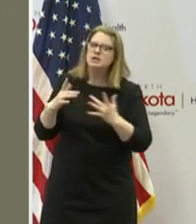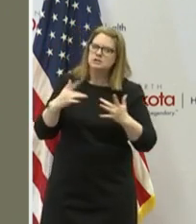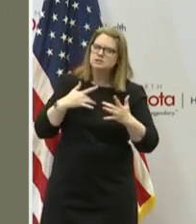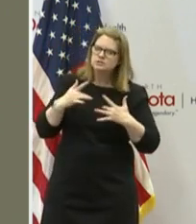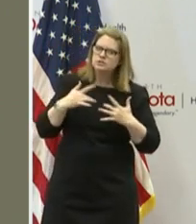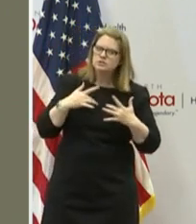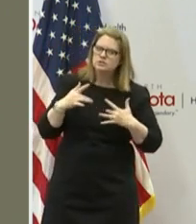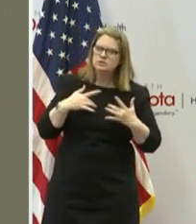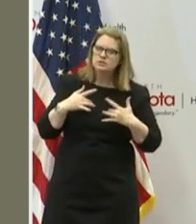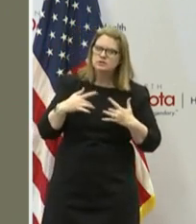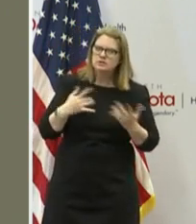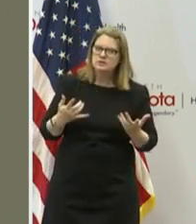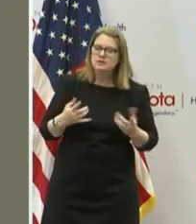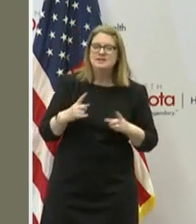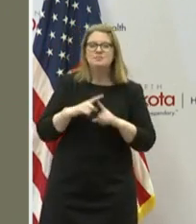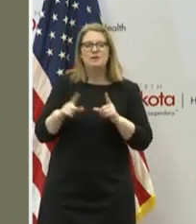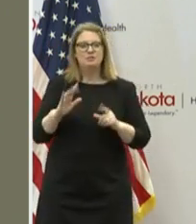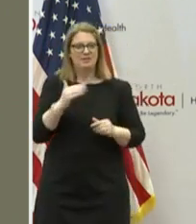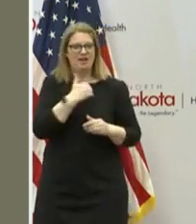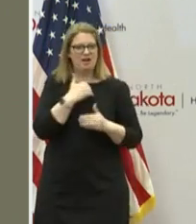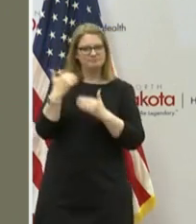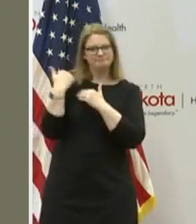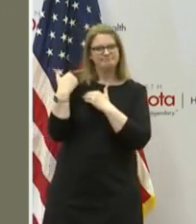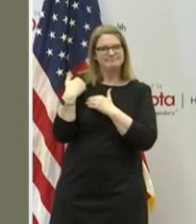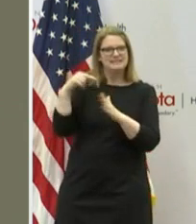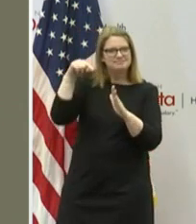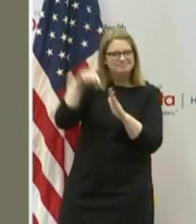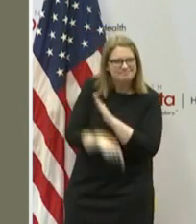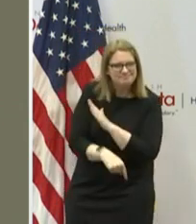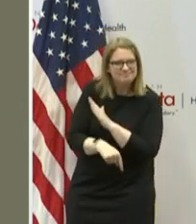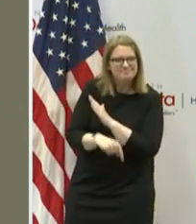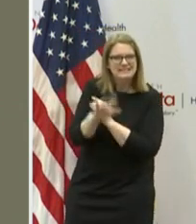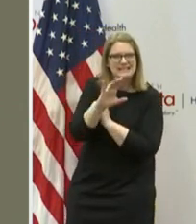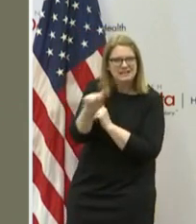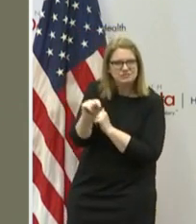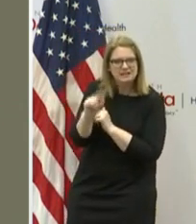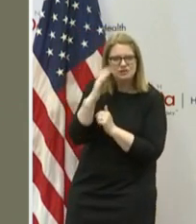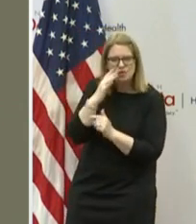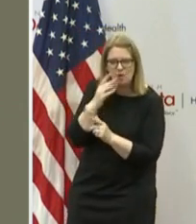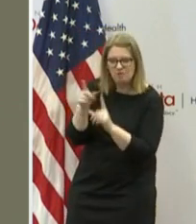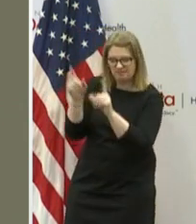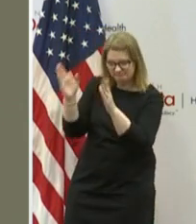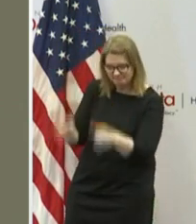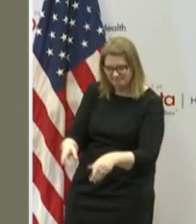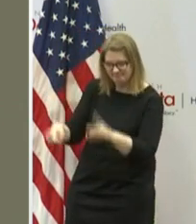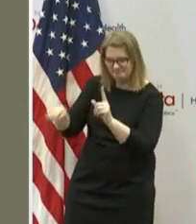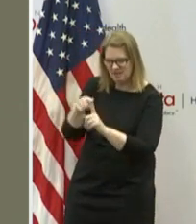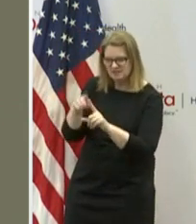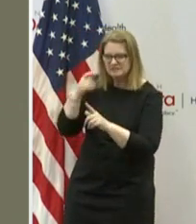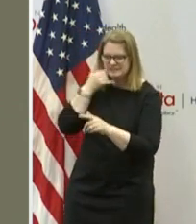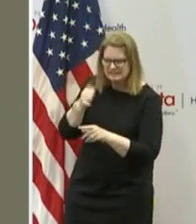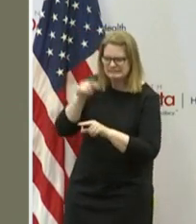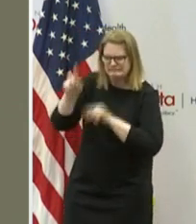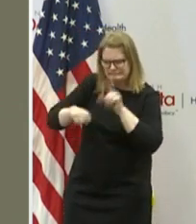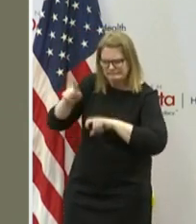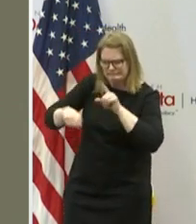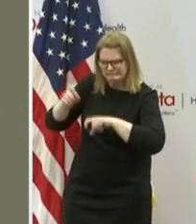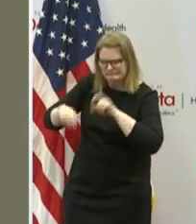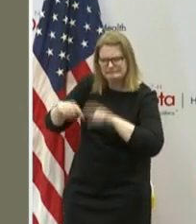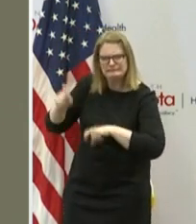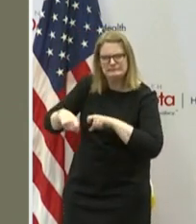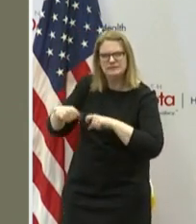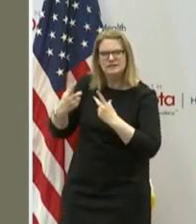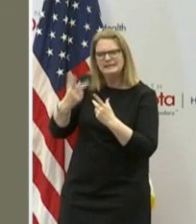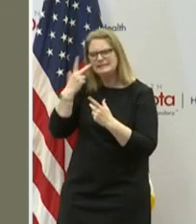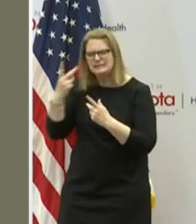really thorough and robust contact tracing. We are able to identify where these outbreaks are occurring and track them